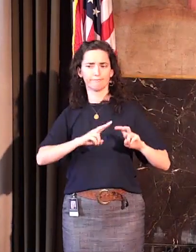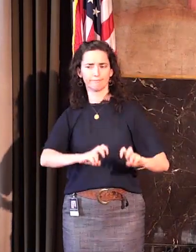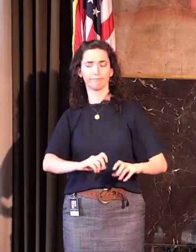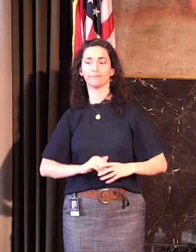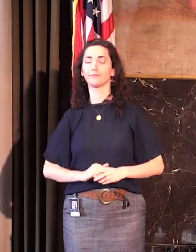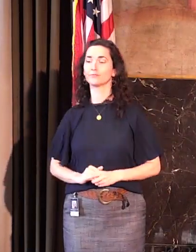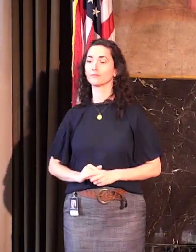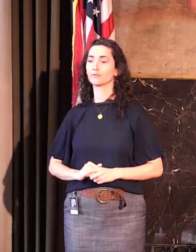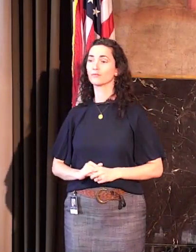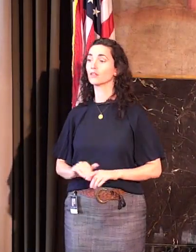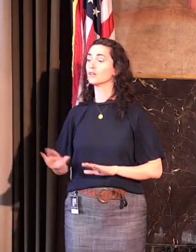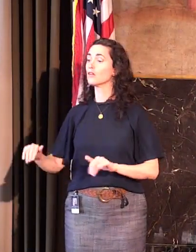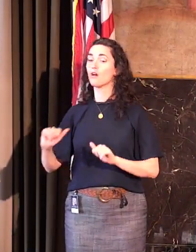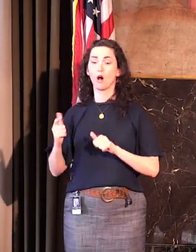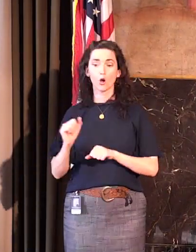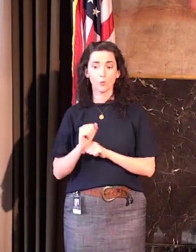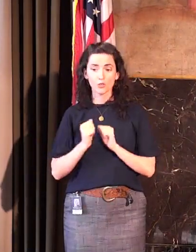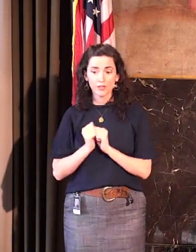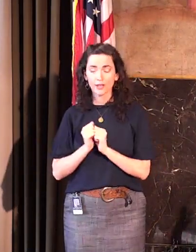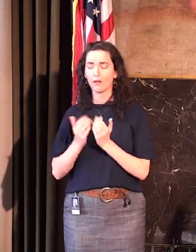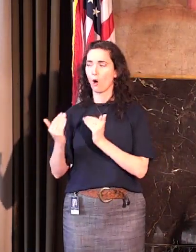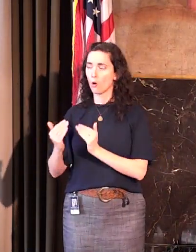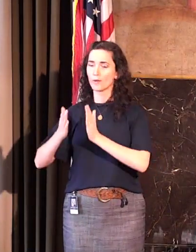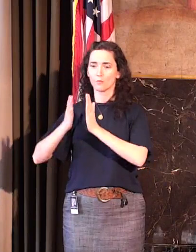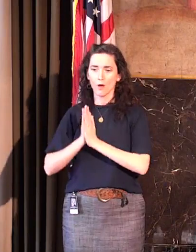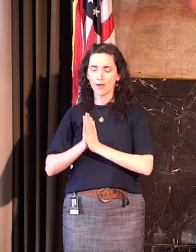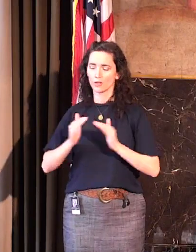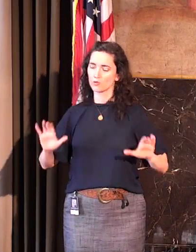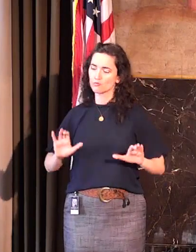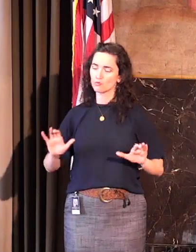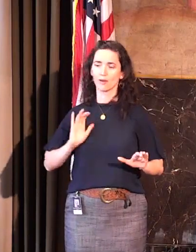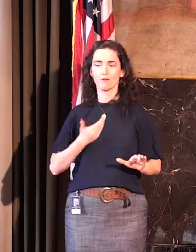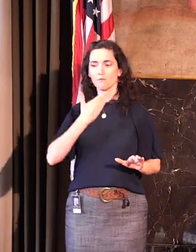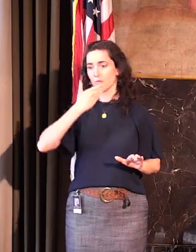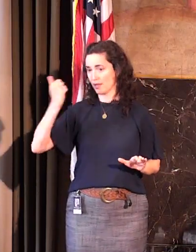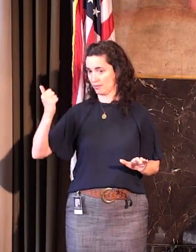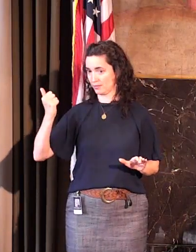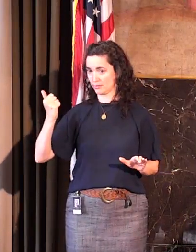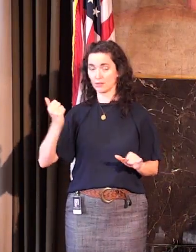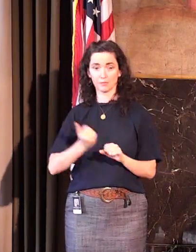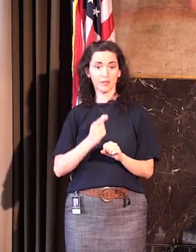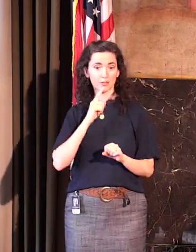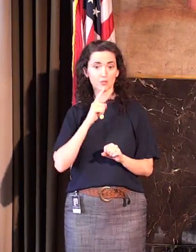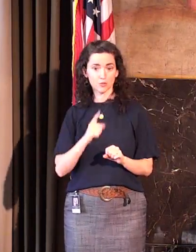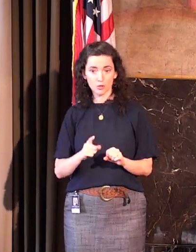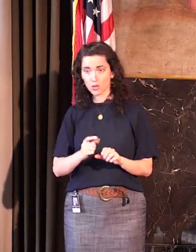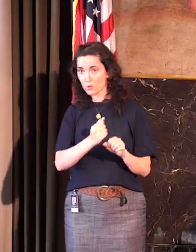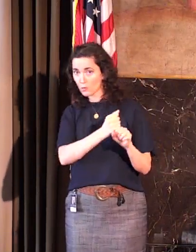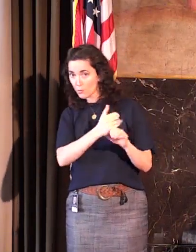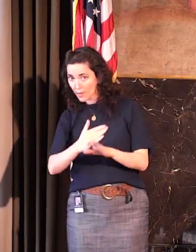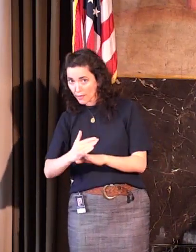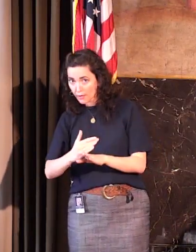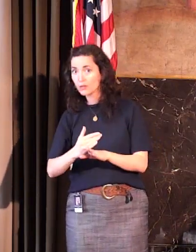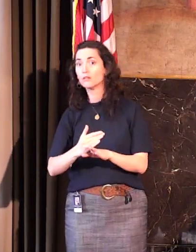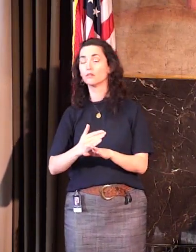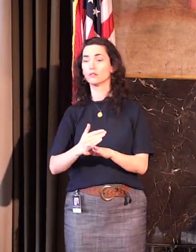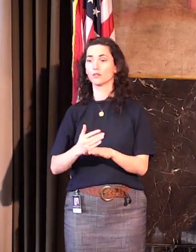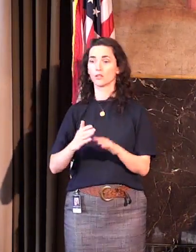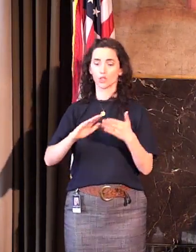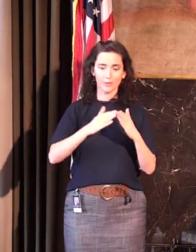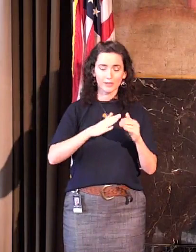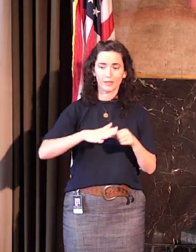work and hope and pray and do what we can to make sure that we're protecting ourselves and our families, our